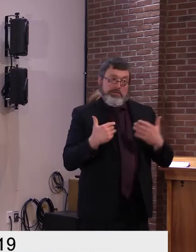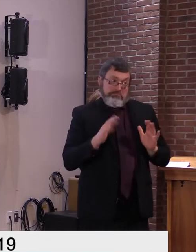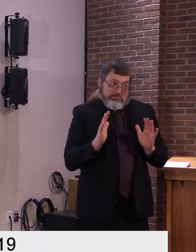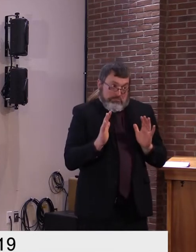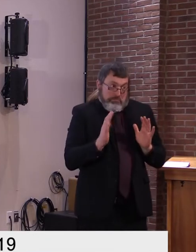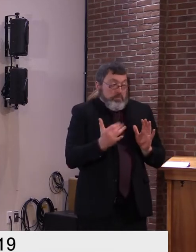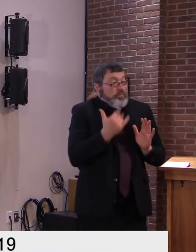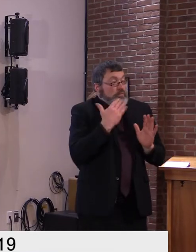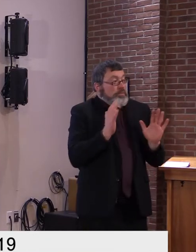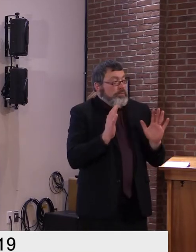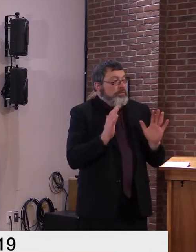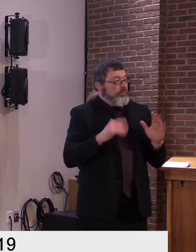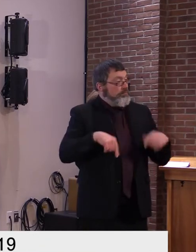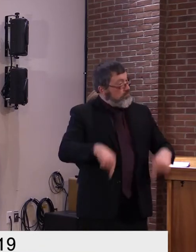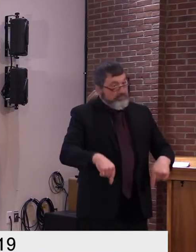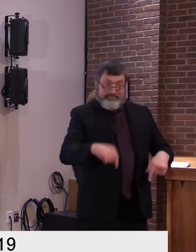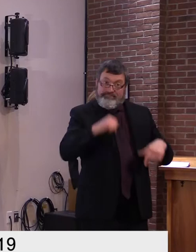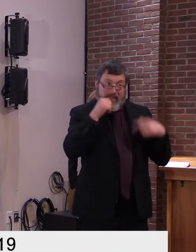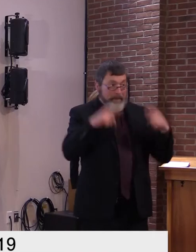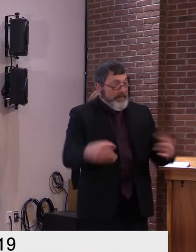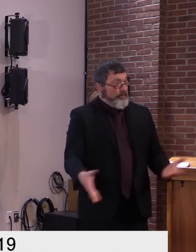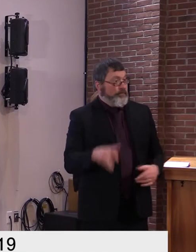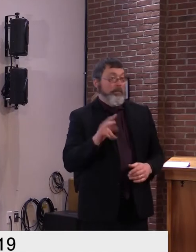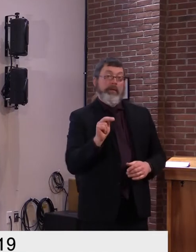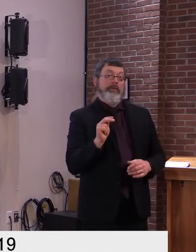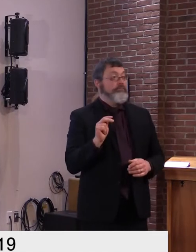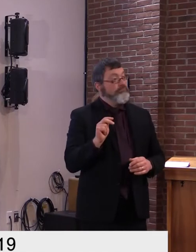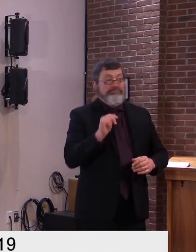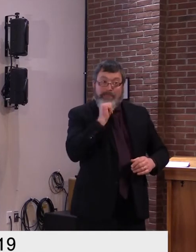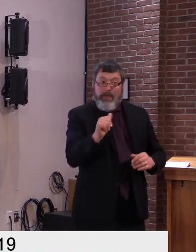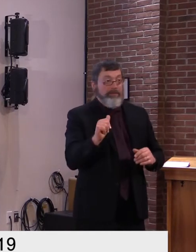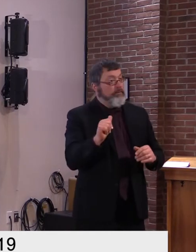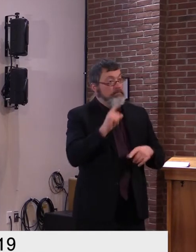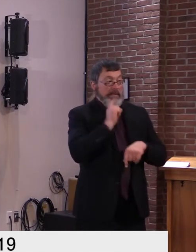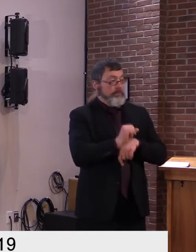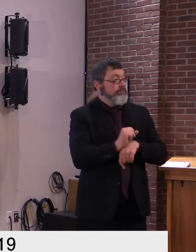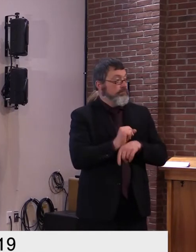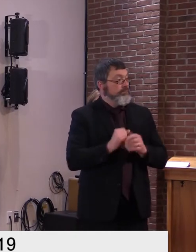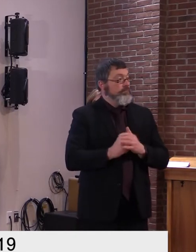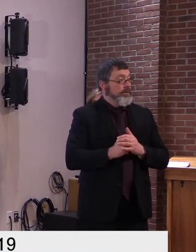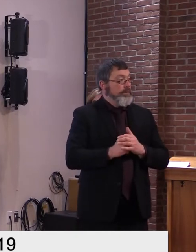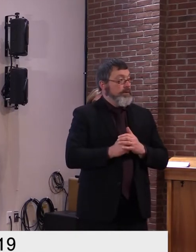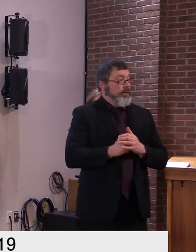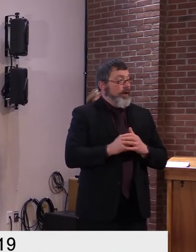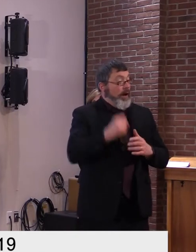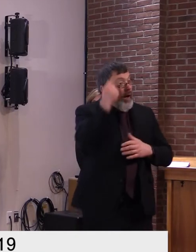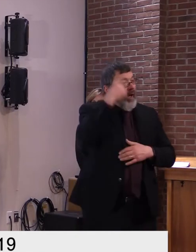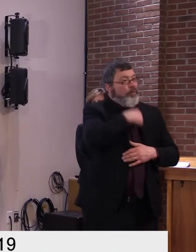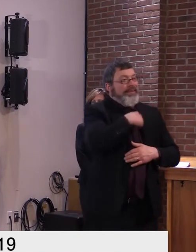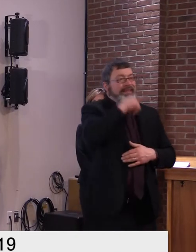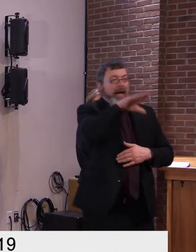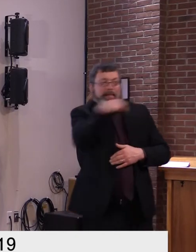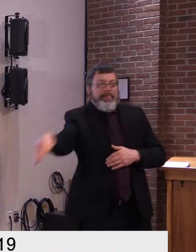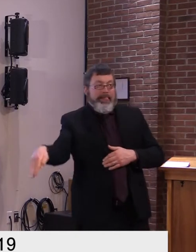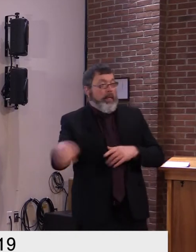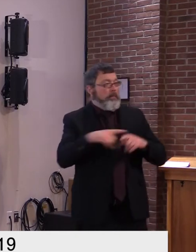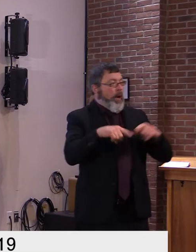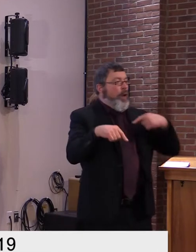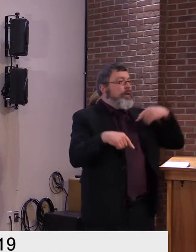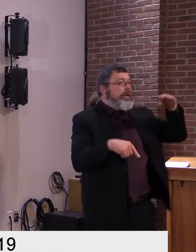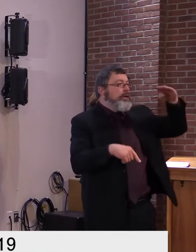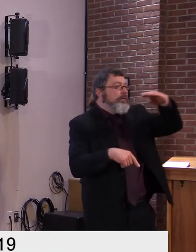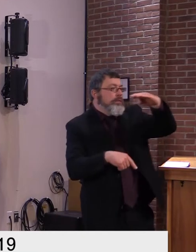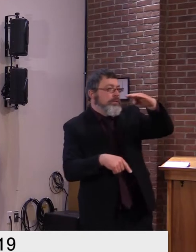that is not happening here. We are, while we're not going necessarily down, we are at a more of a plateau level.